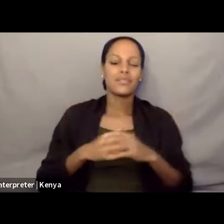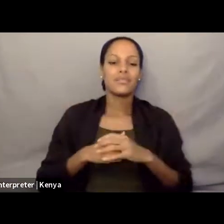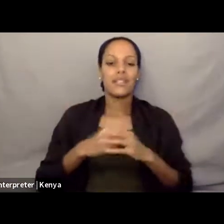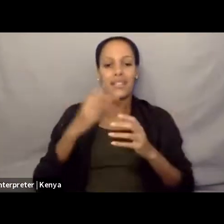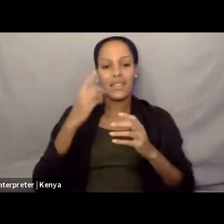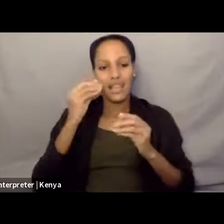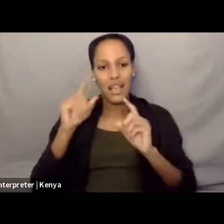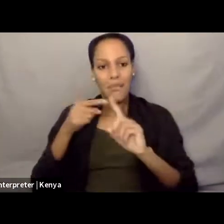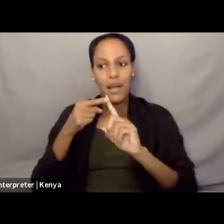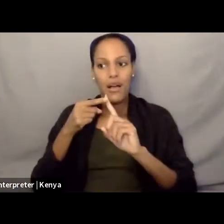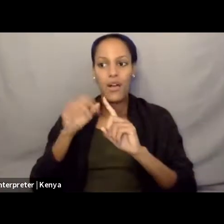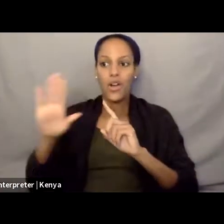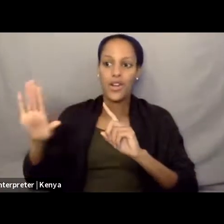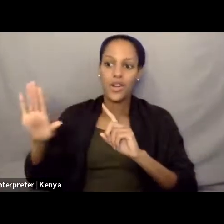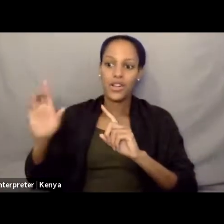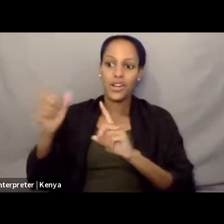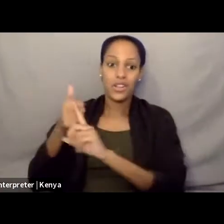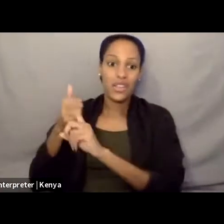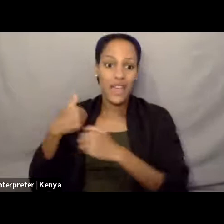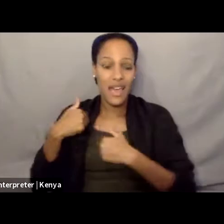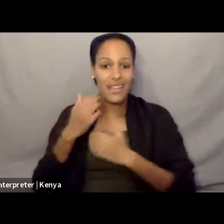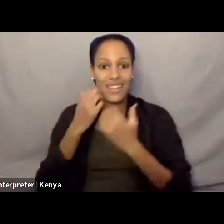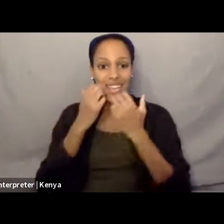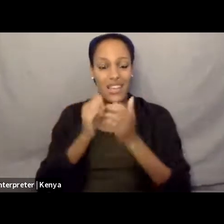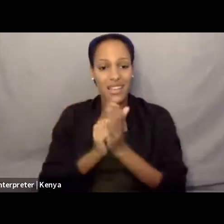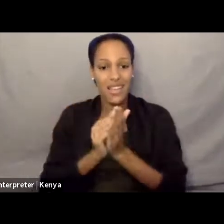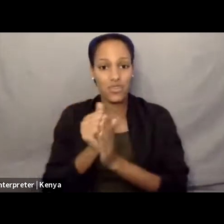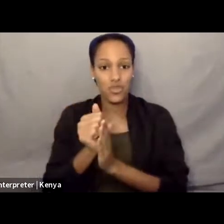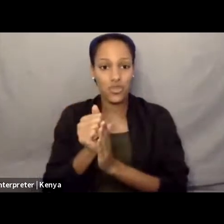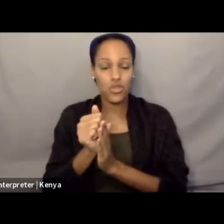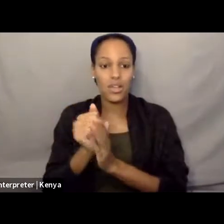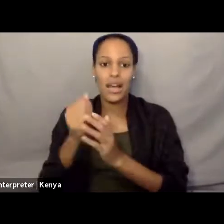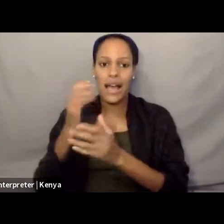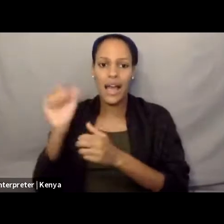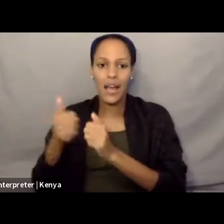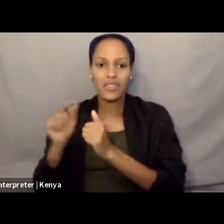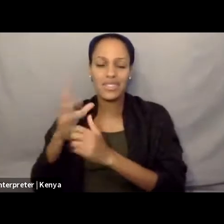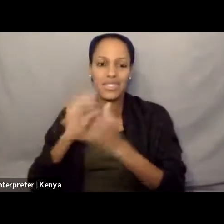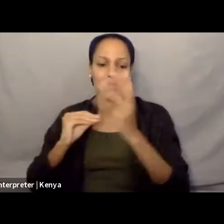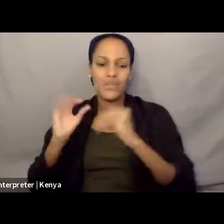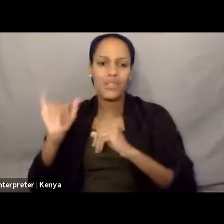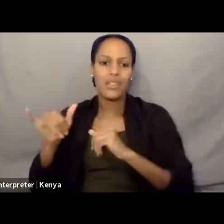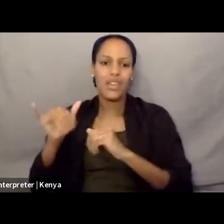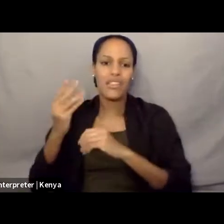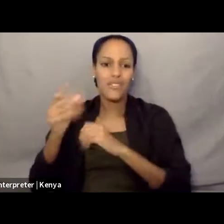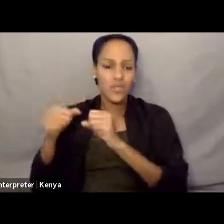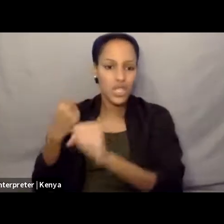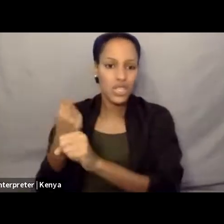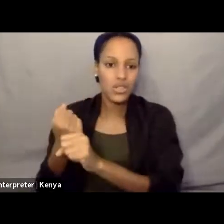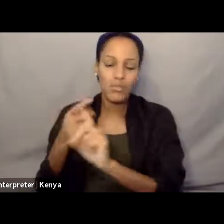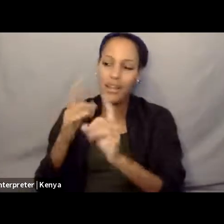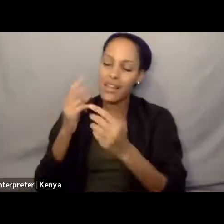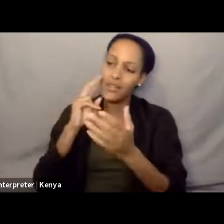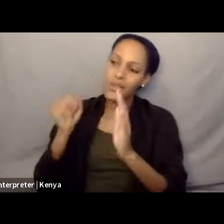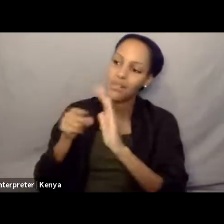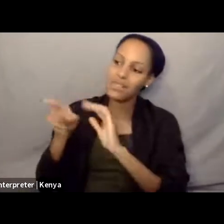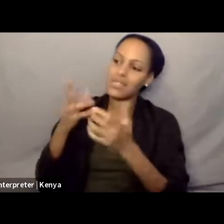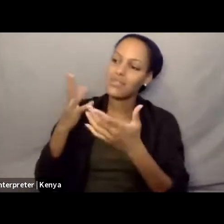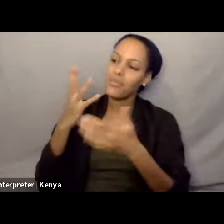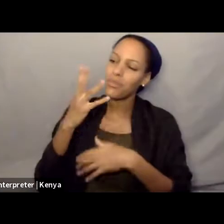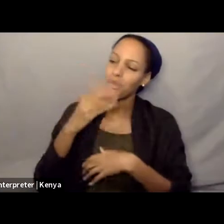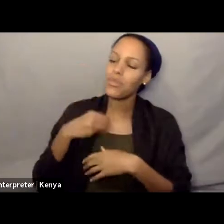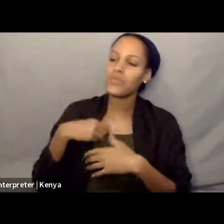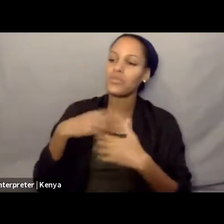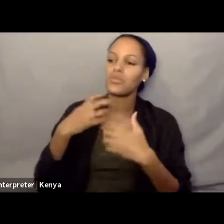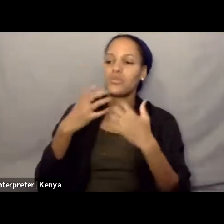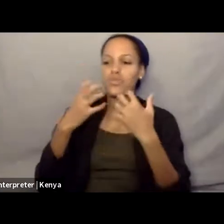given the cancer she has been afflicted with these past several years. How beautiful and dark she looked. Like maybe she'd gone home for a few weeks. I